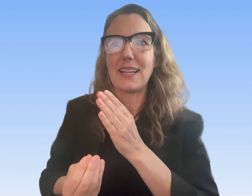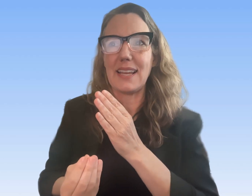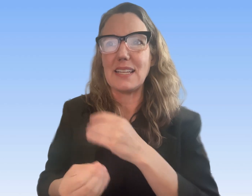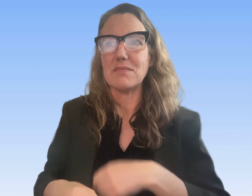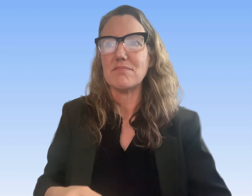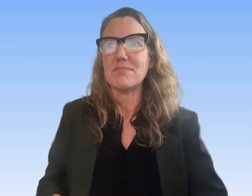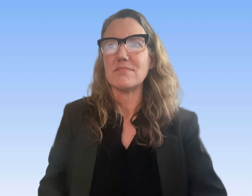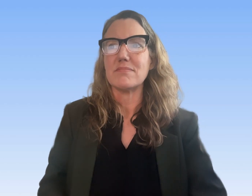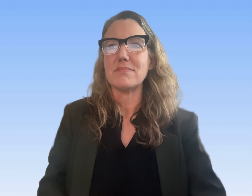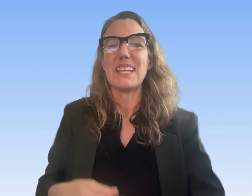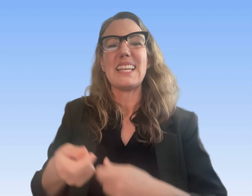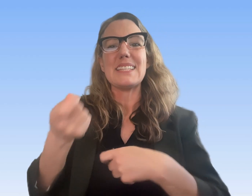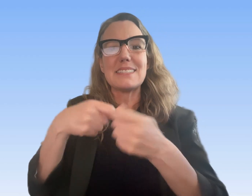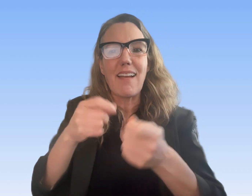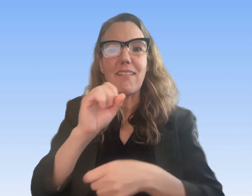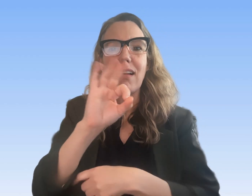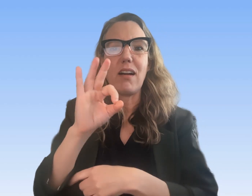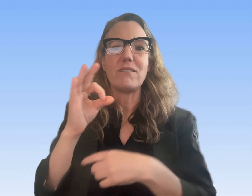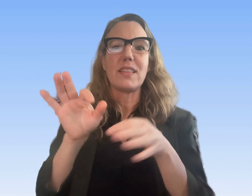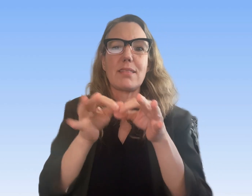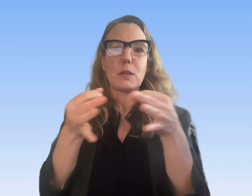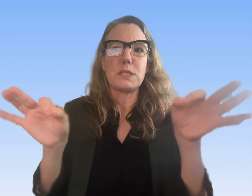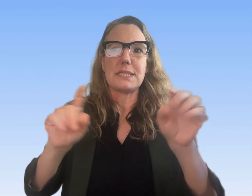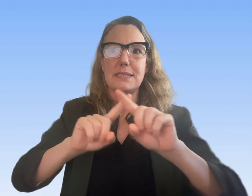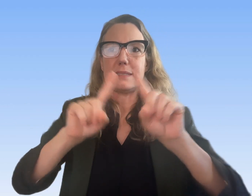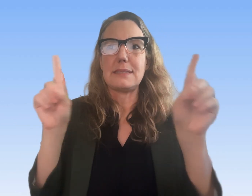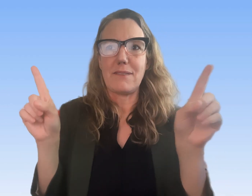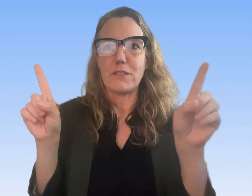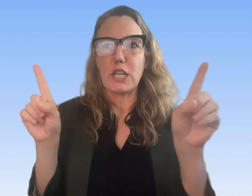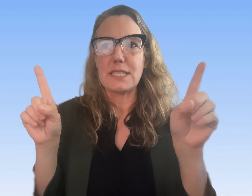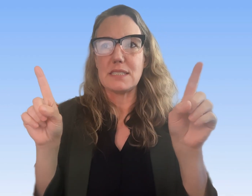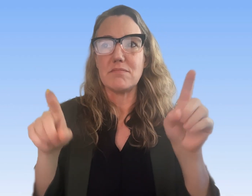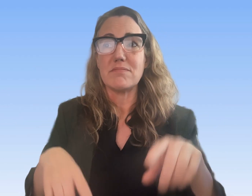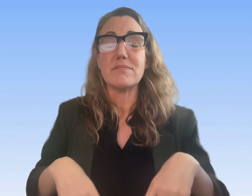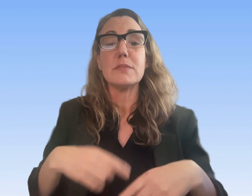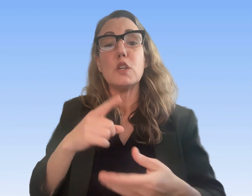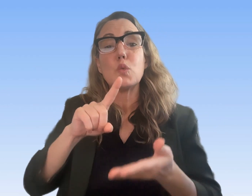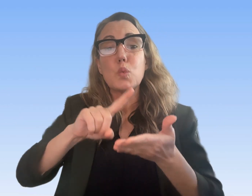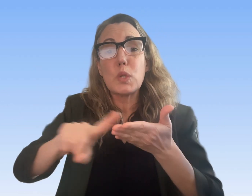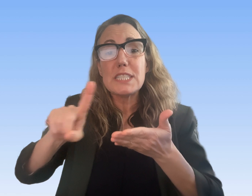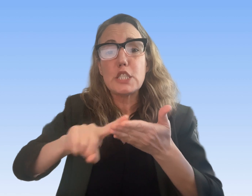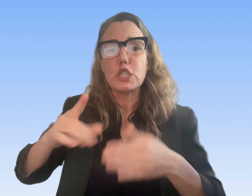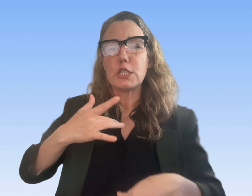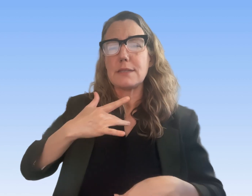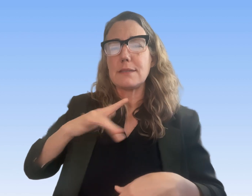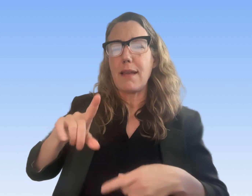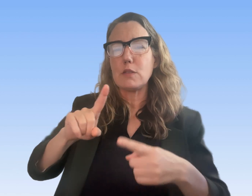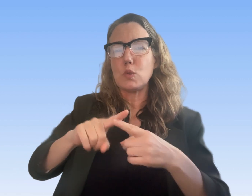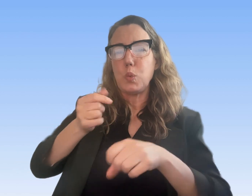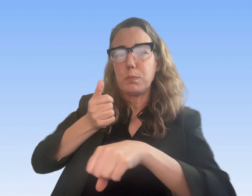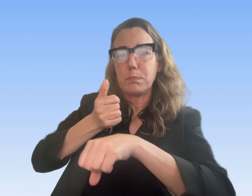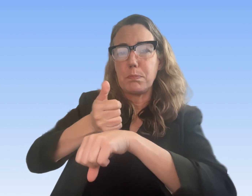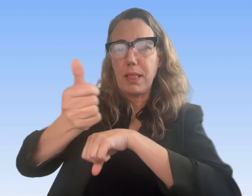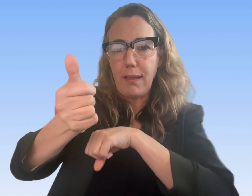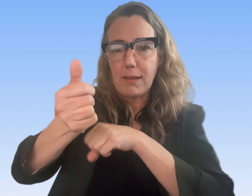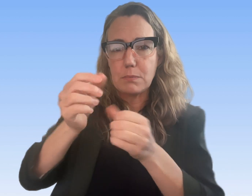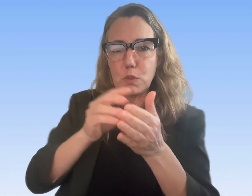lacking. Sound of language is different. Researchers tend to blame